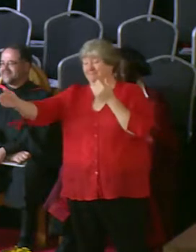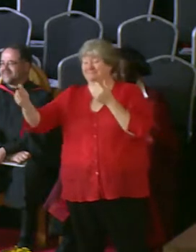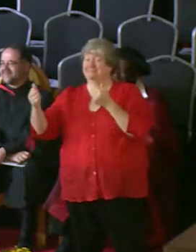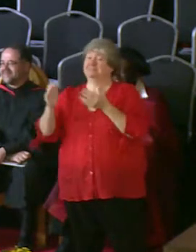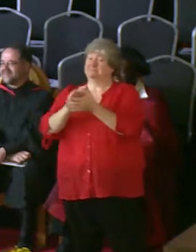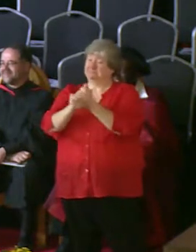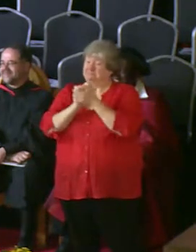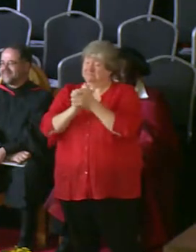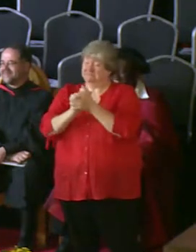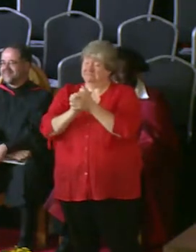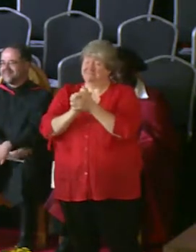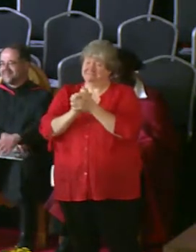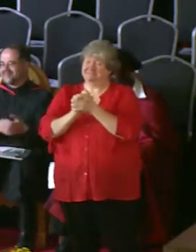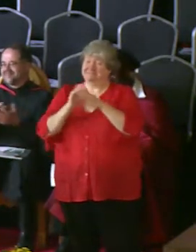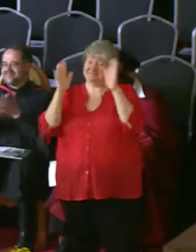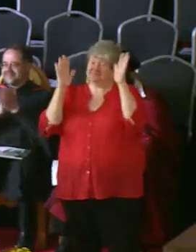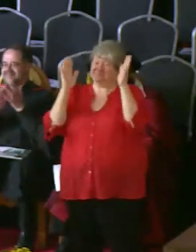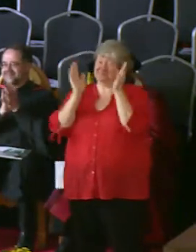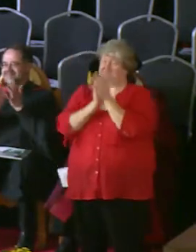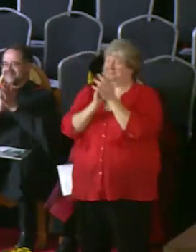done, congratulations.